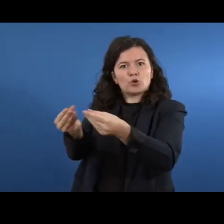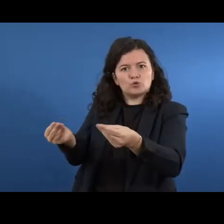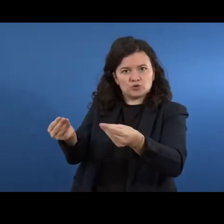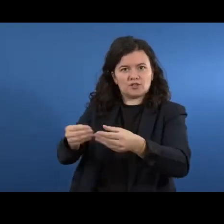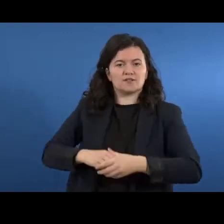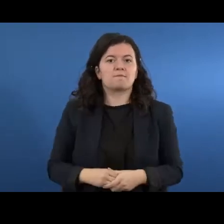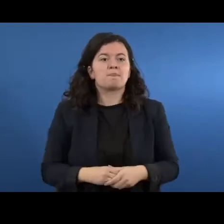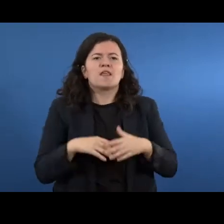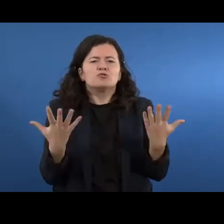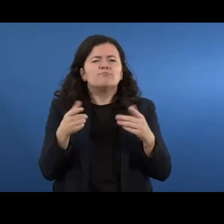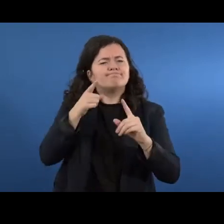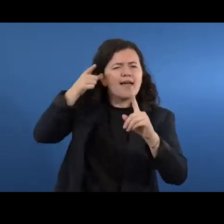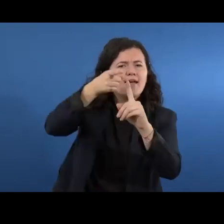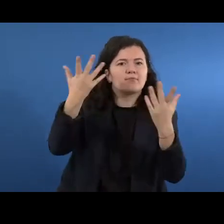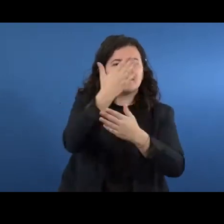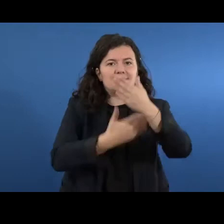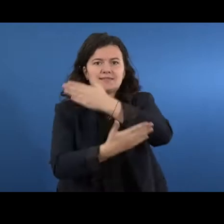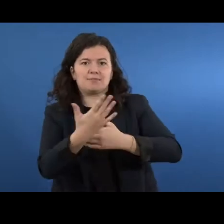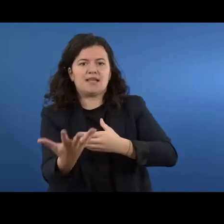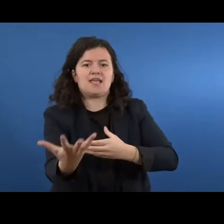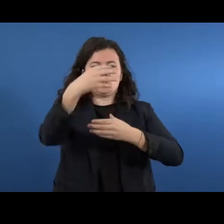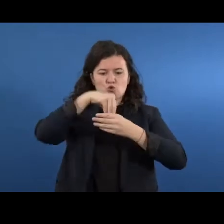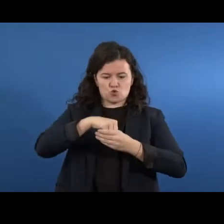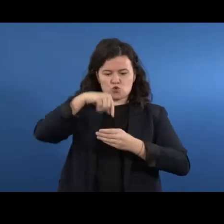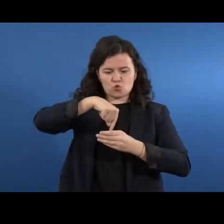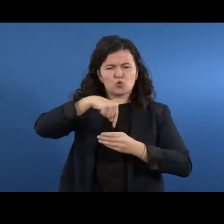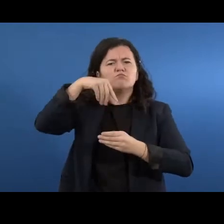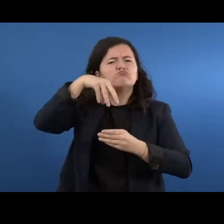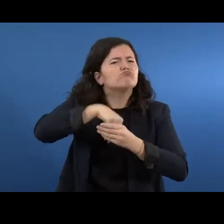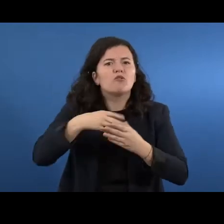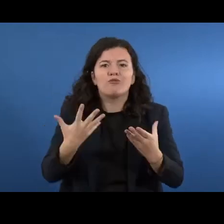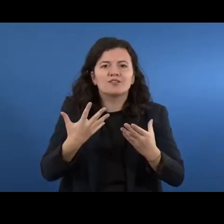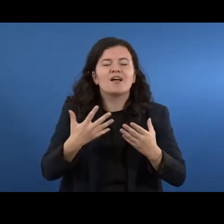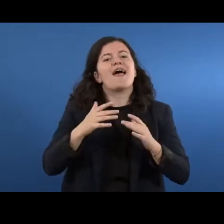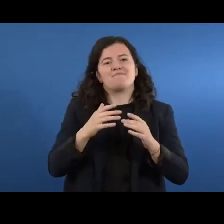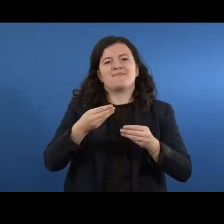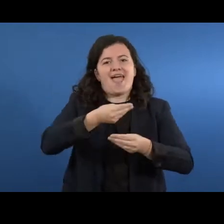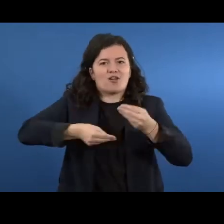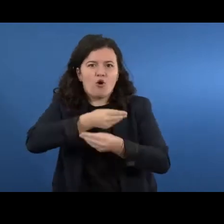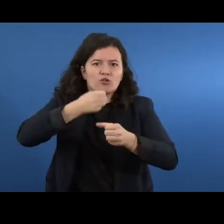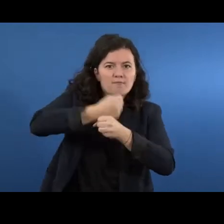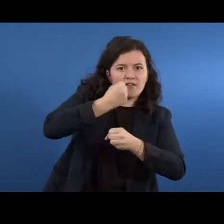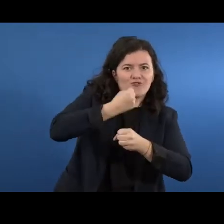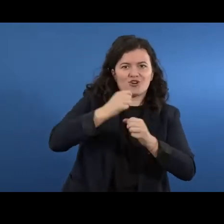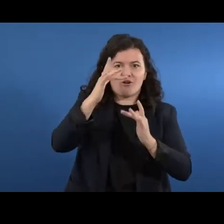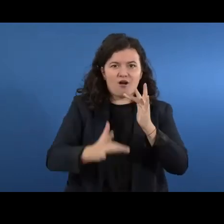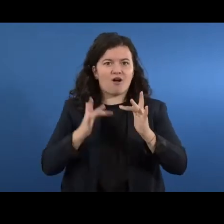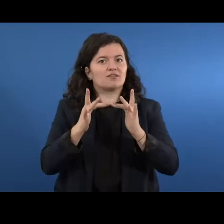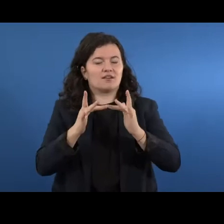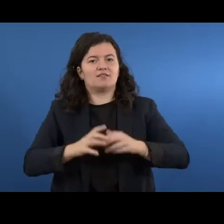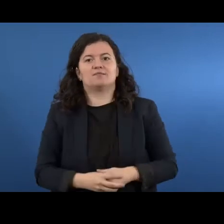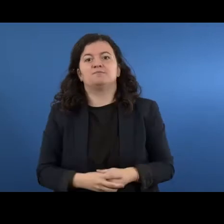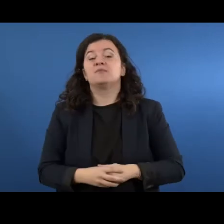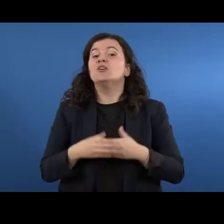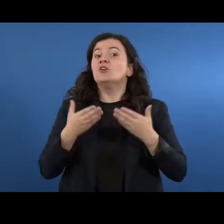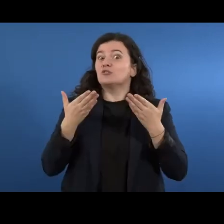with disabilities in the digital economy. For that, we have a very esteemed panel joining us this